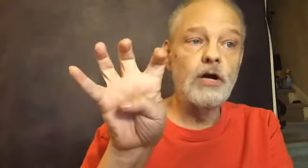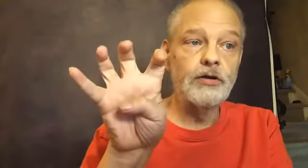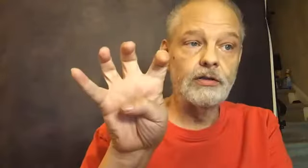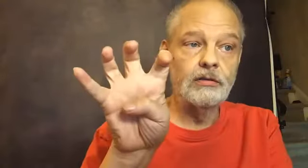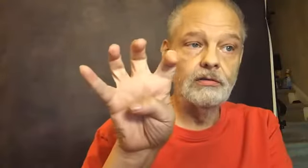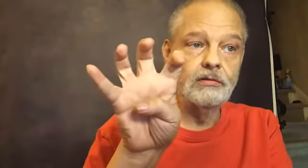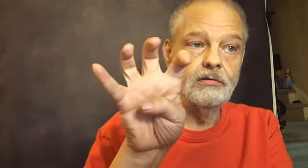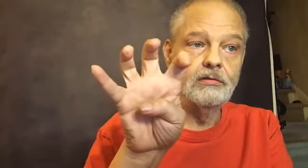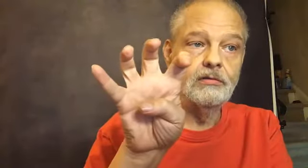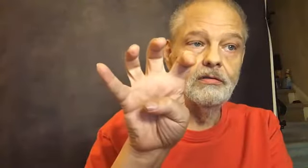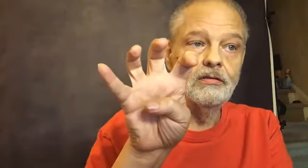400.